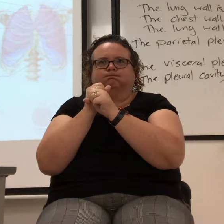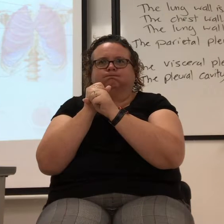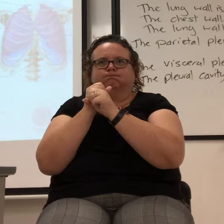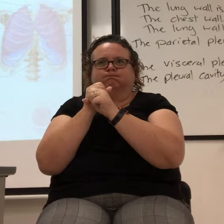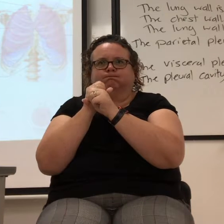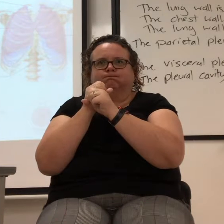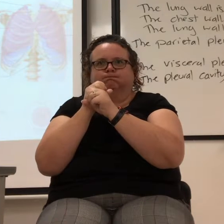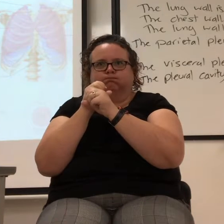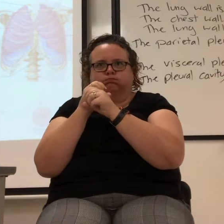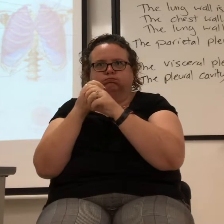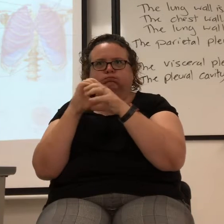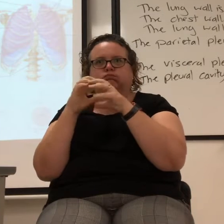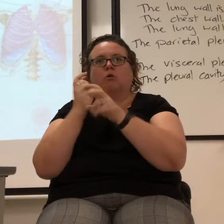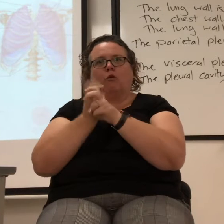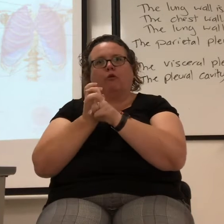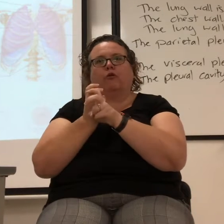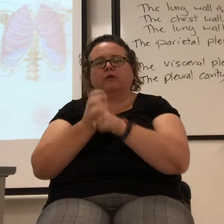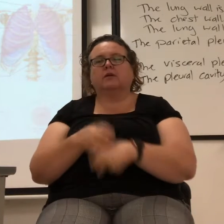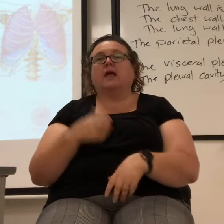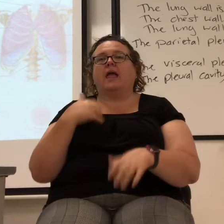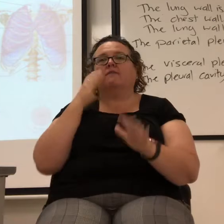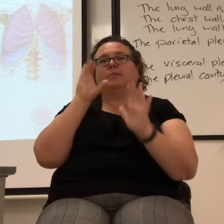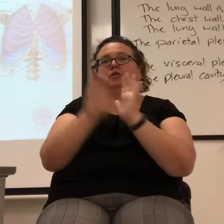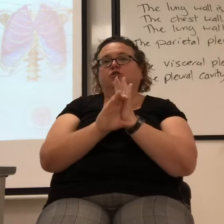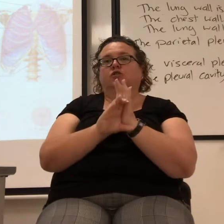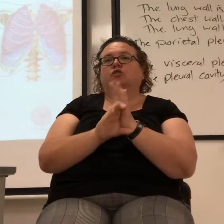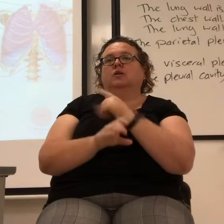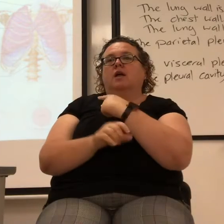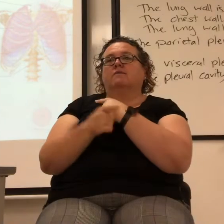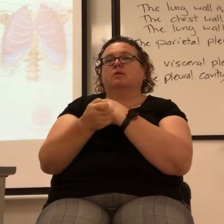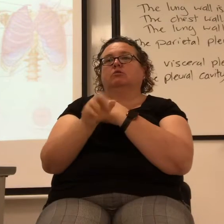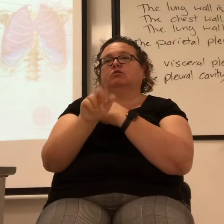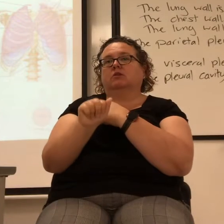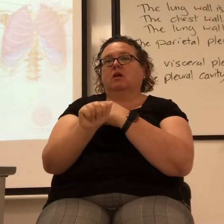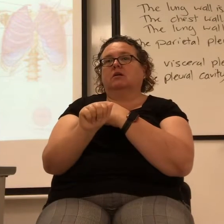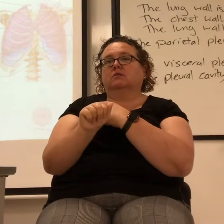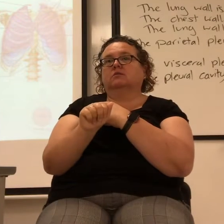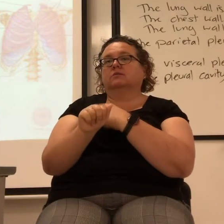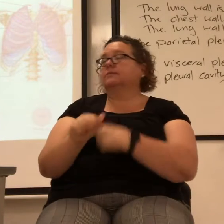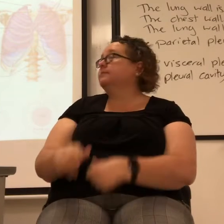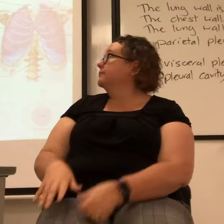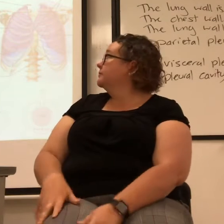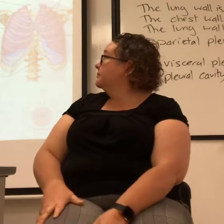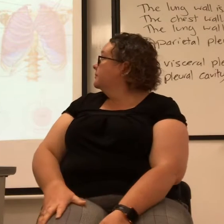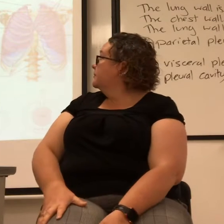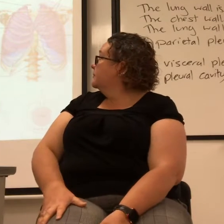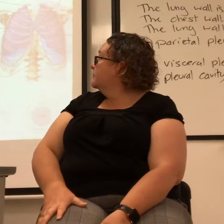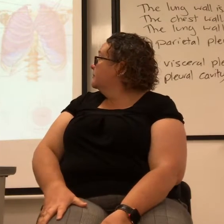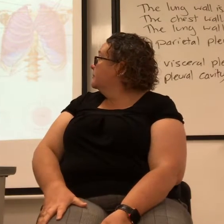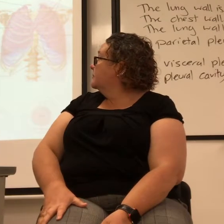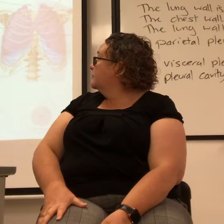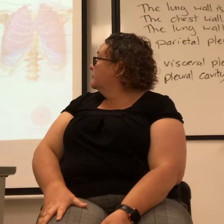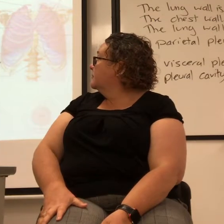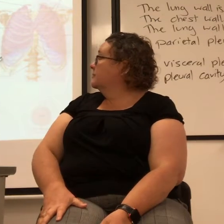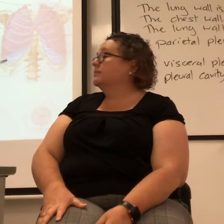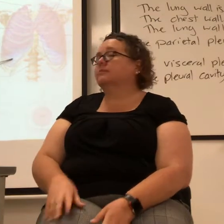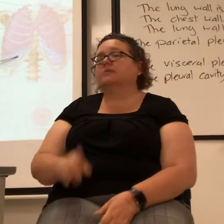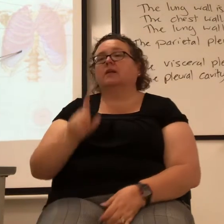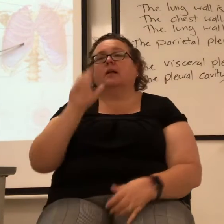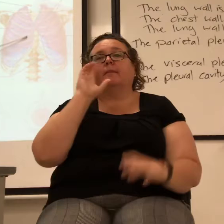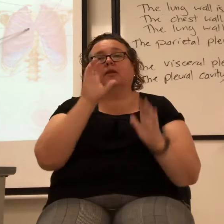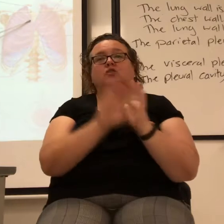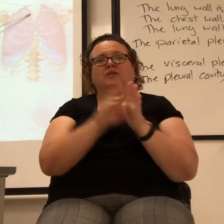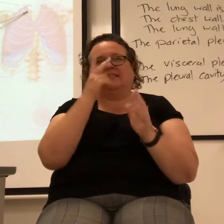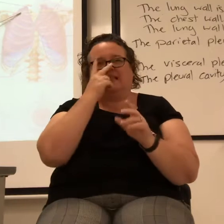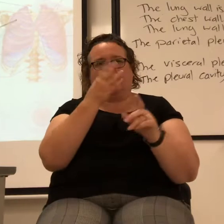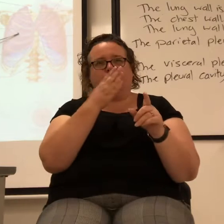And I have a picture here of the pleura. The picture on the right here, you see like the